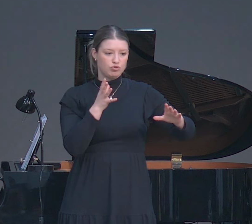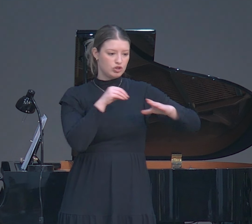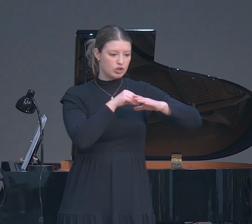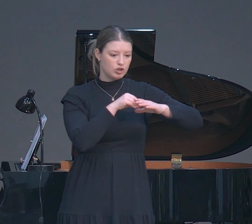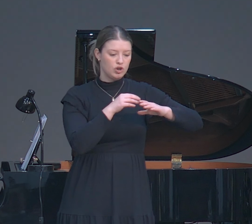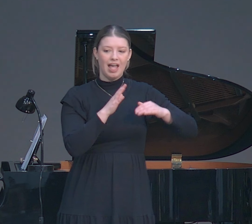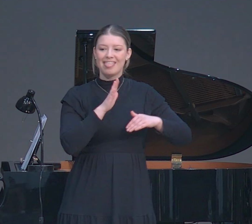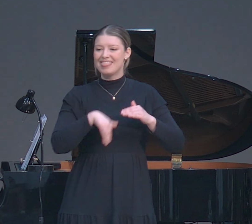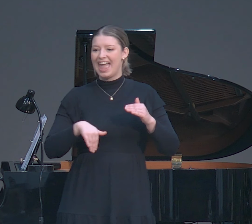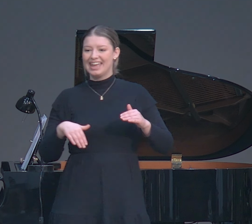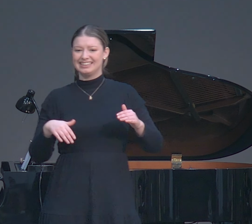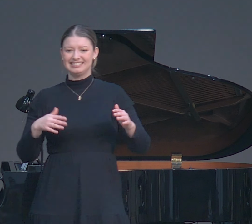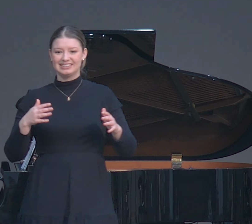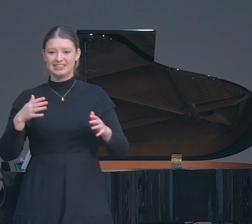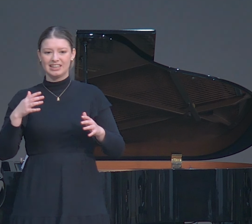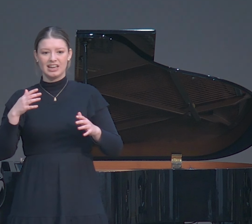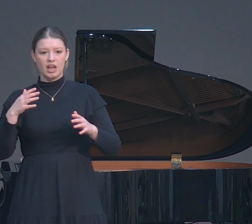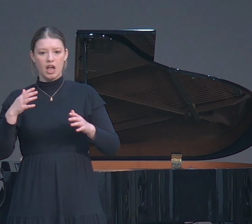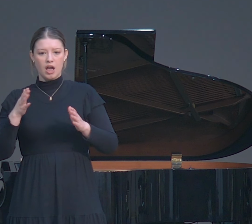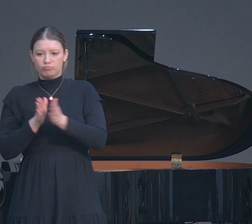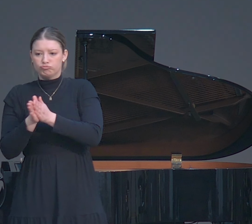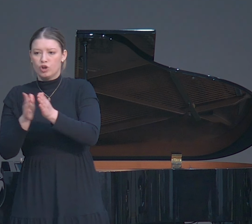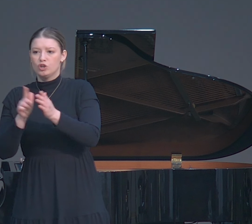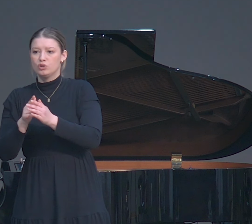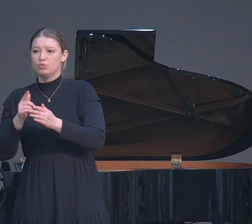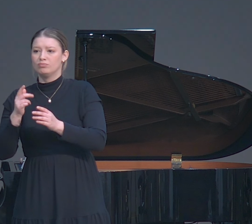up to rescue souls.